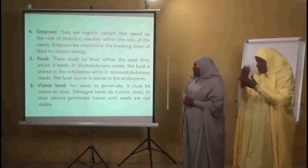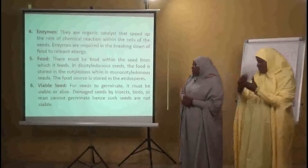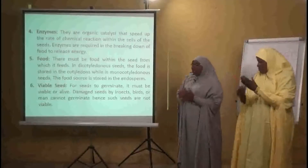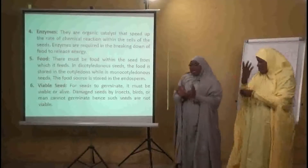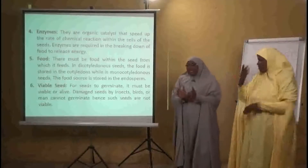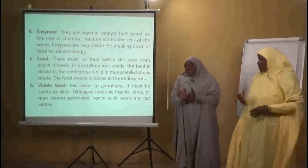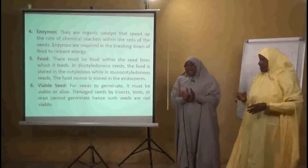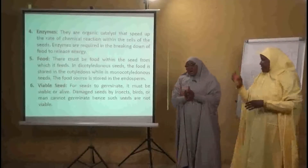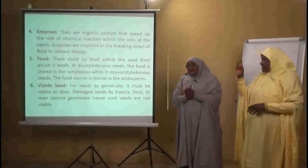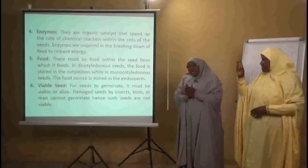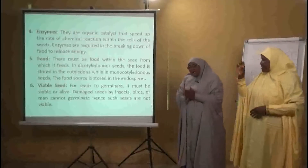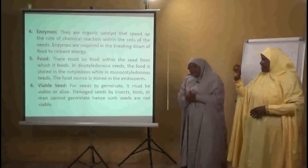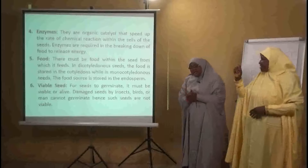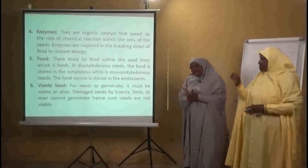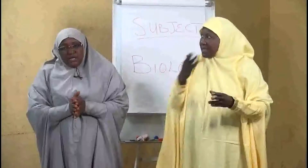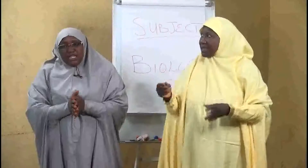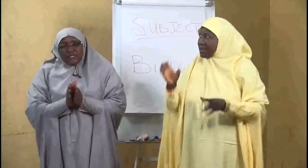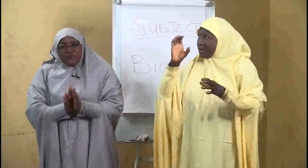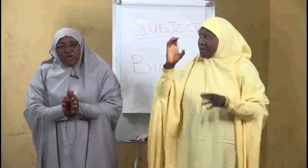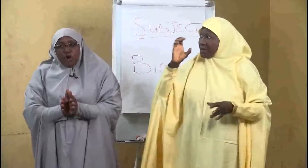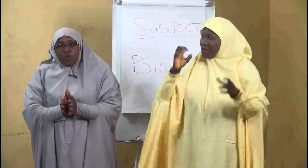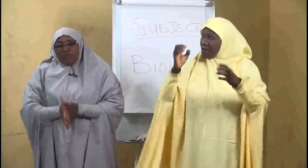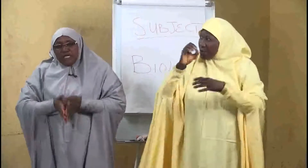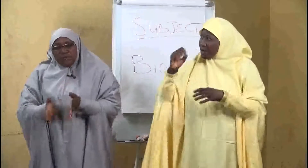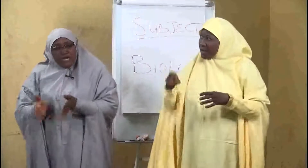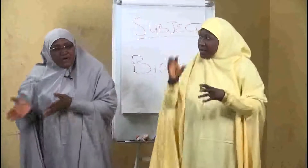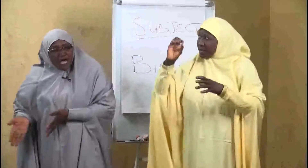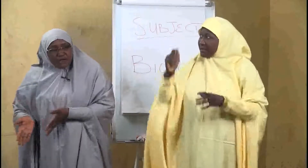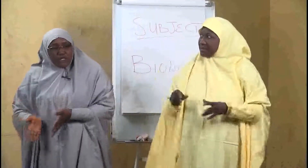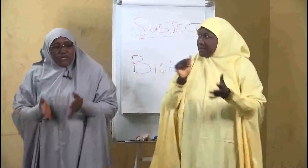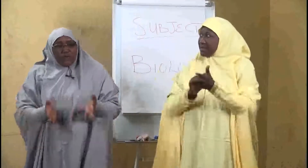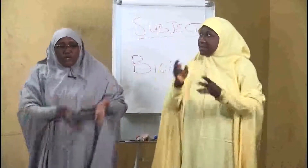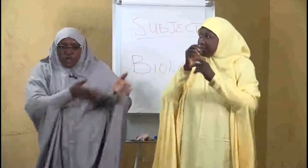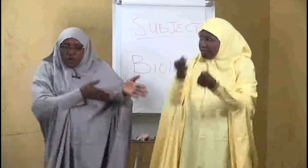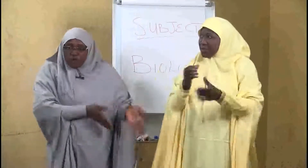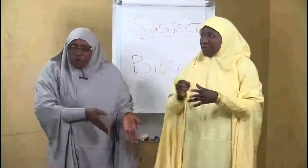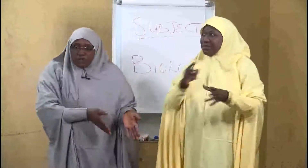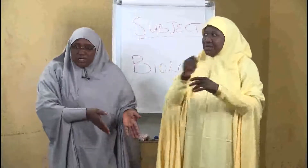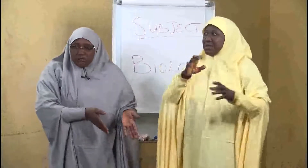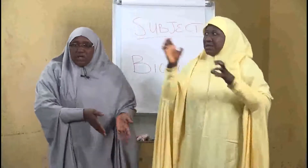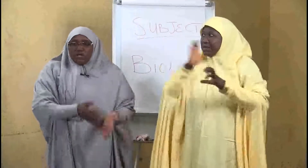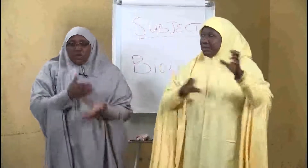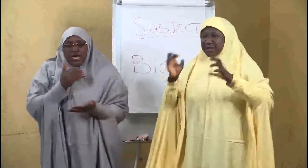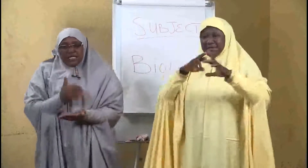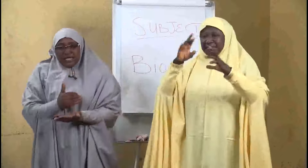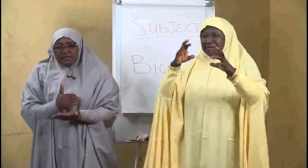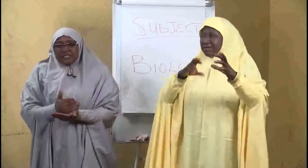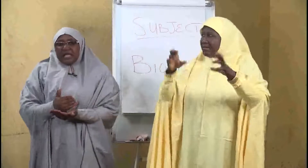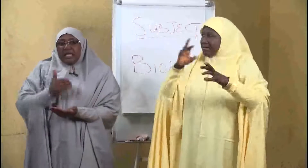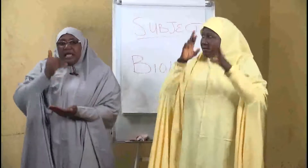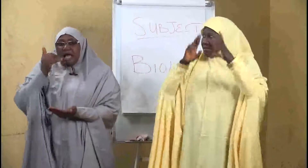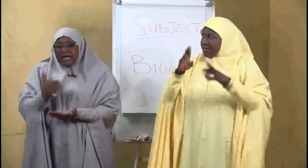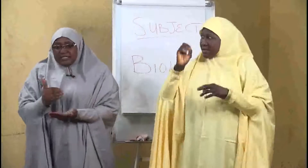enzymes. Enzymes are organic catalysts that speed up chemical reaction in the body of organism. So